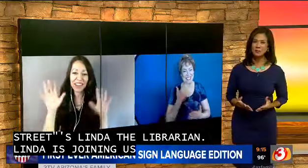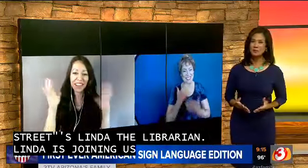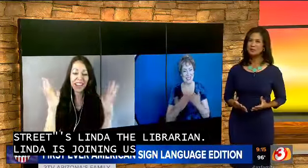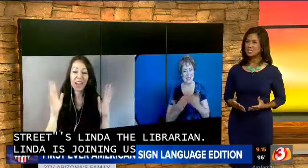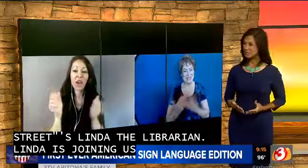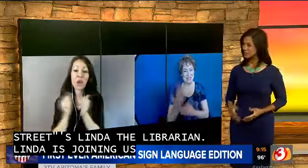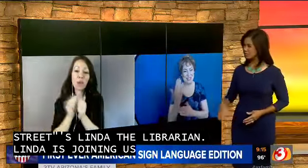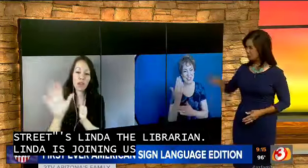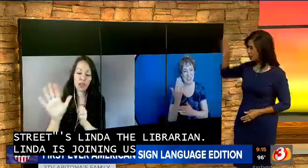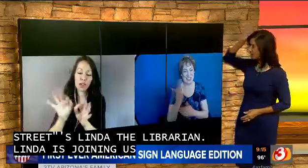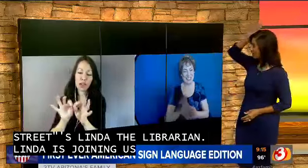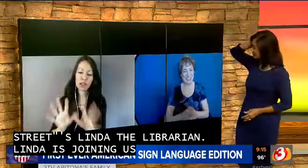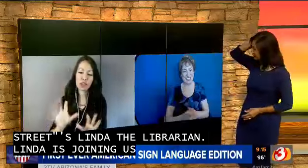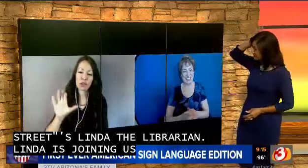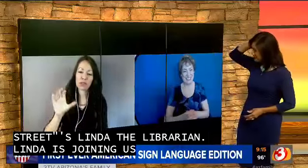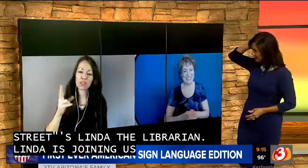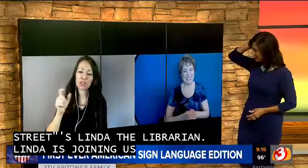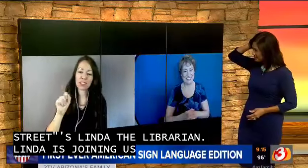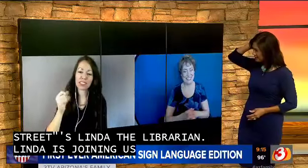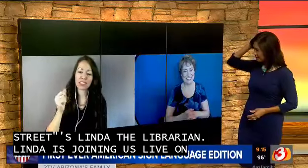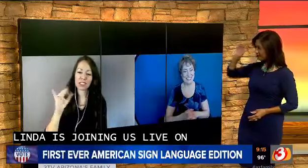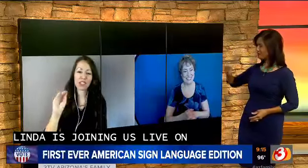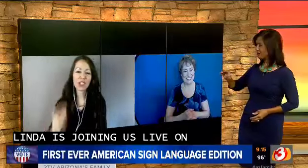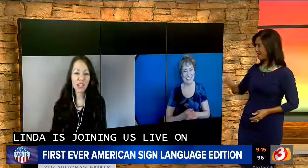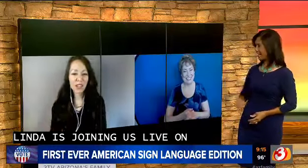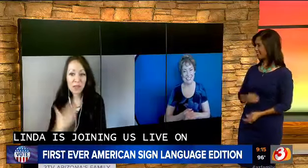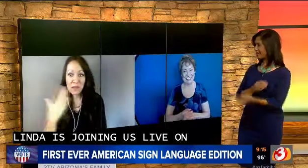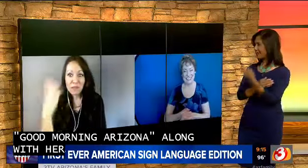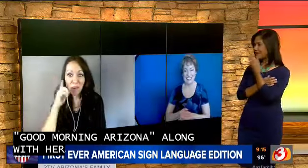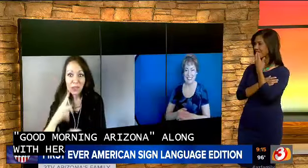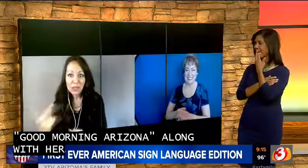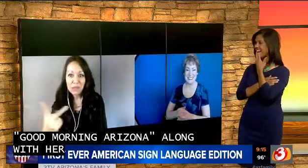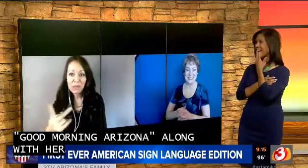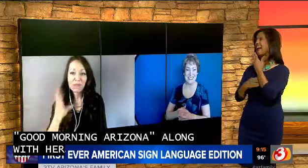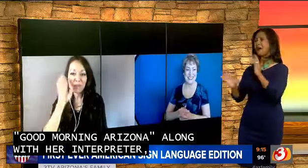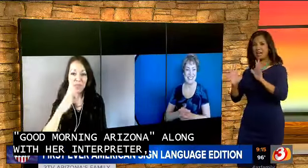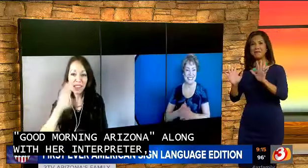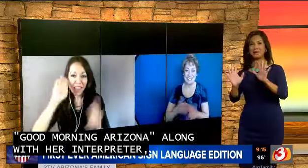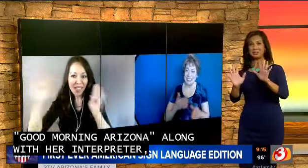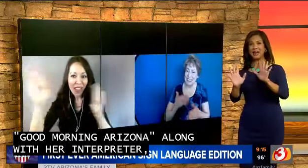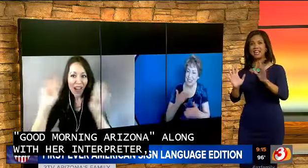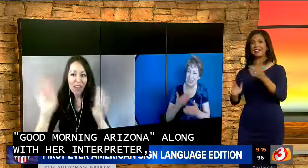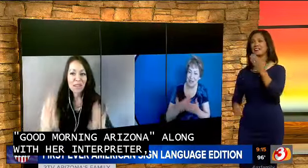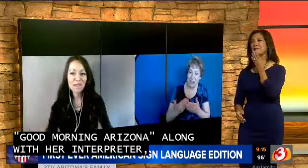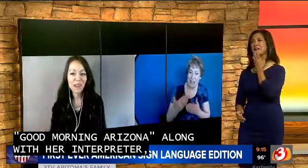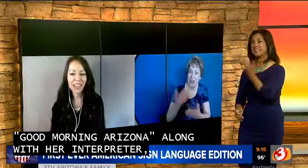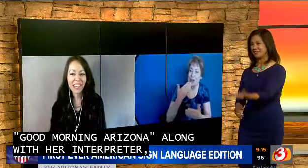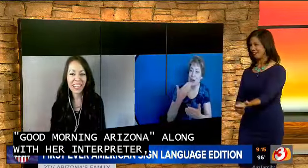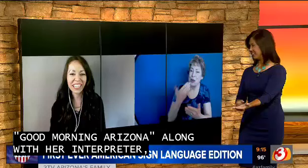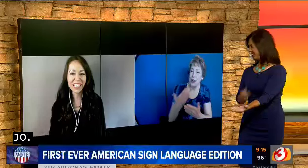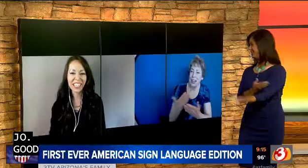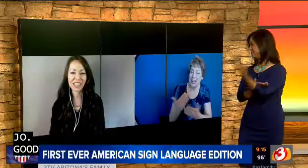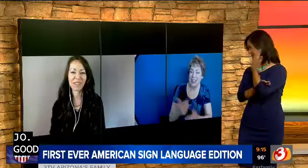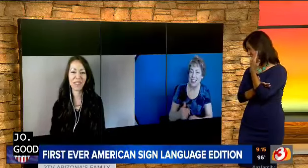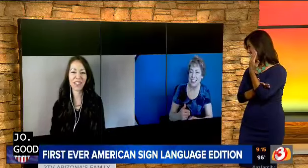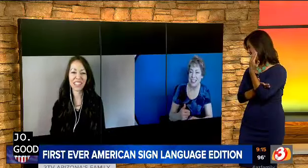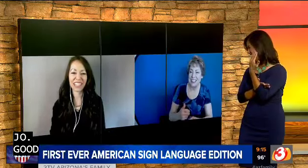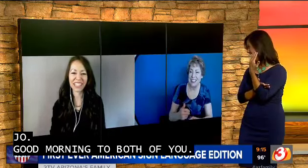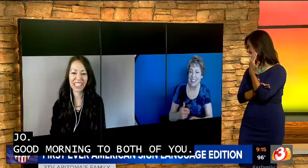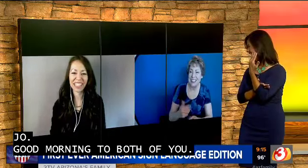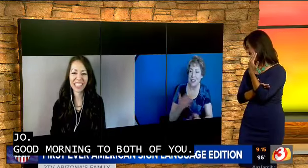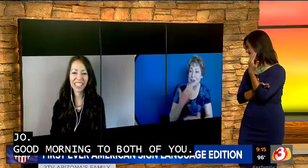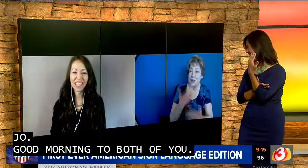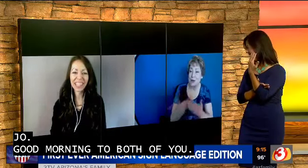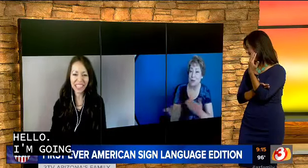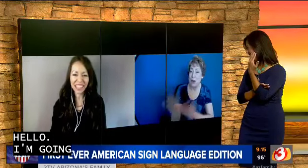her interpreter, Chelsea Joe. Good morning to both of you. Hello. Okay, I'm going to try here a little bit. Good